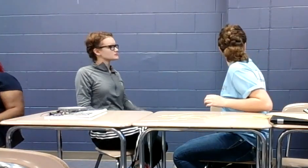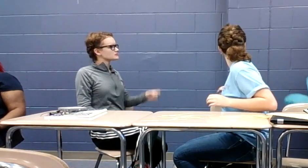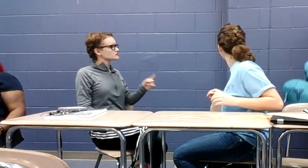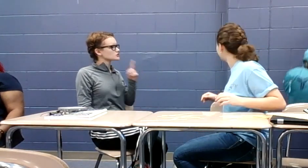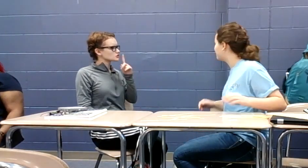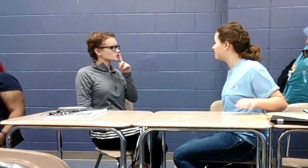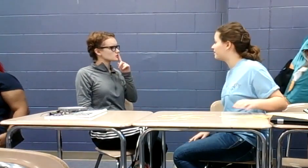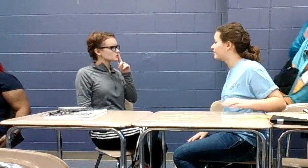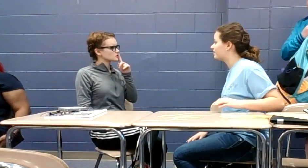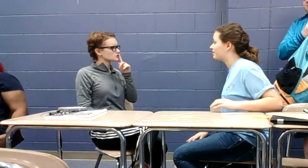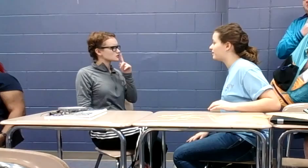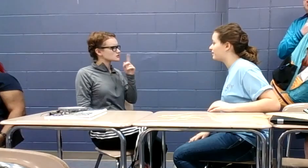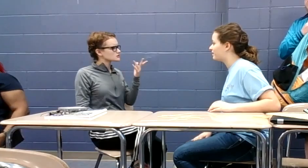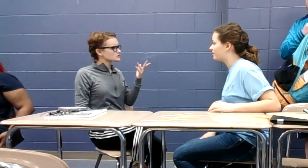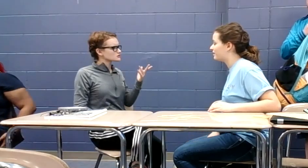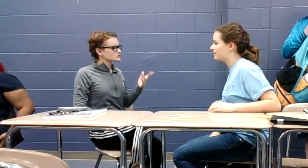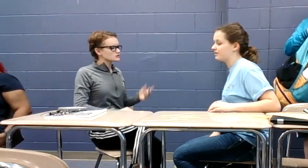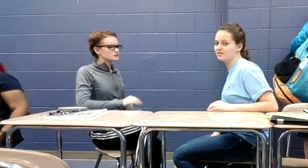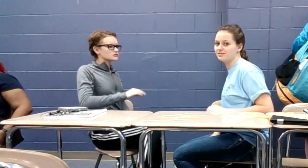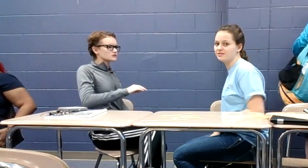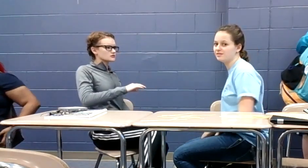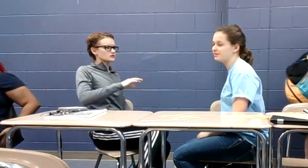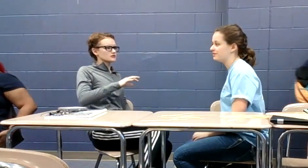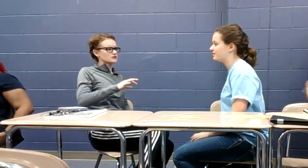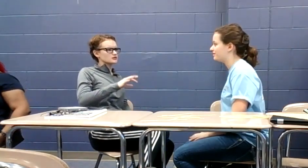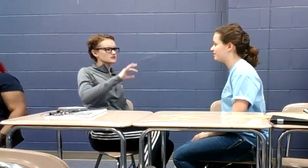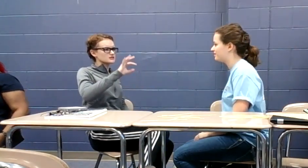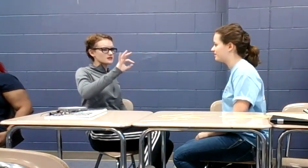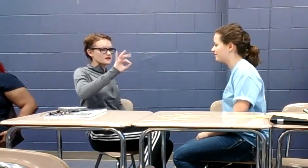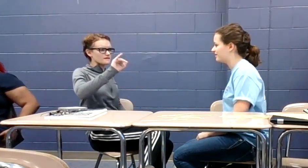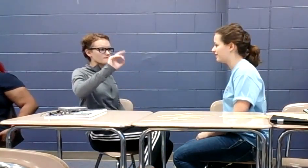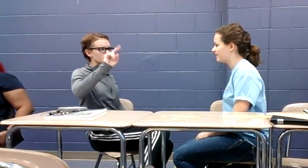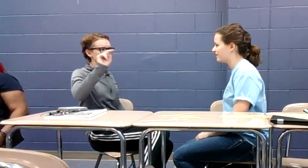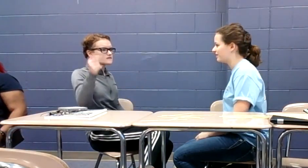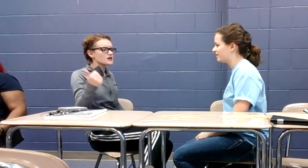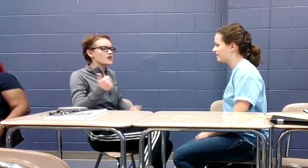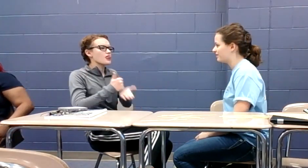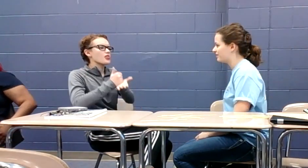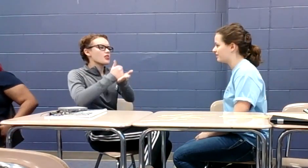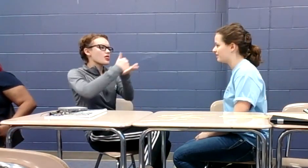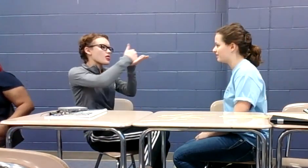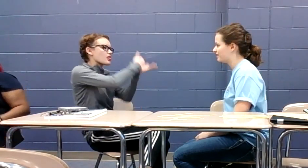applications for specific courses. Seniors can get a scholarship, MPTA scholarship application.